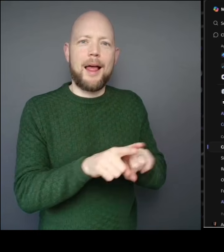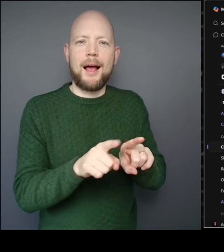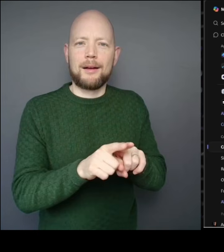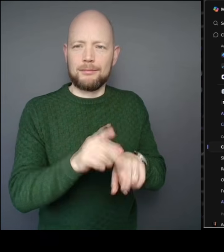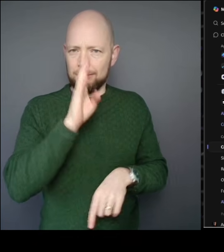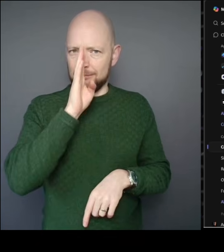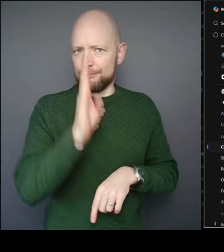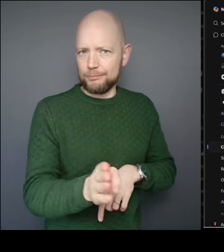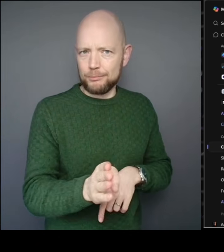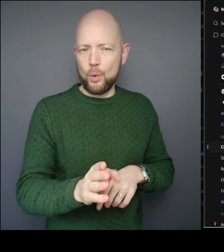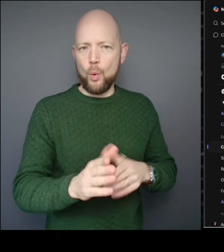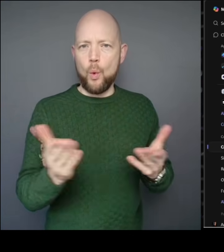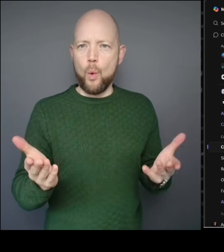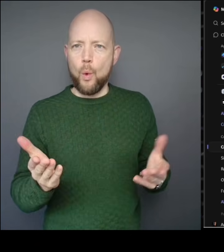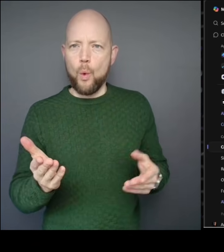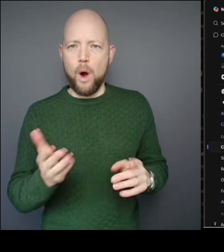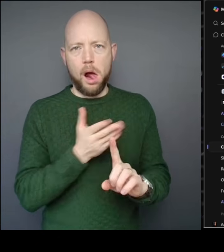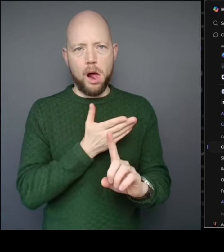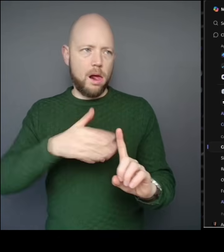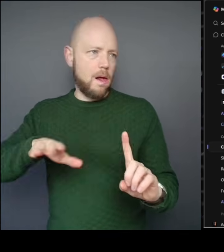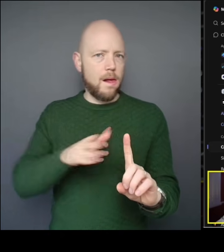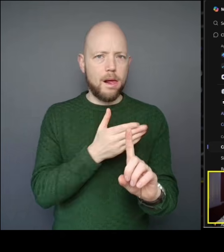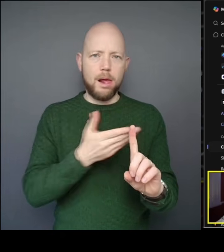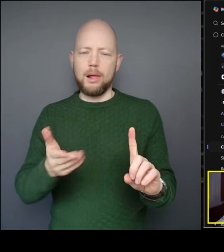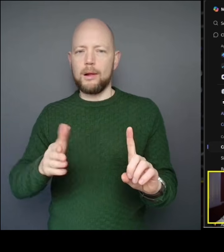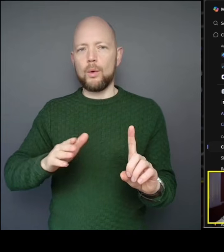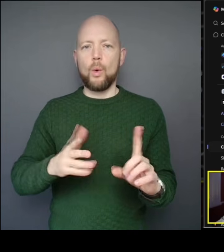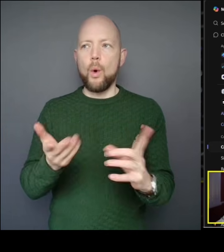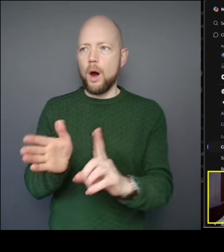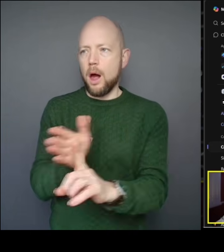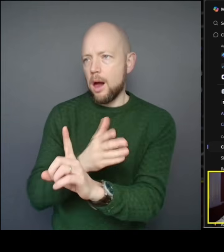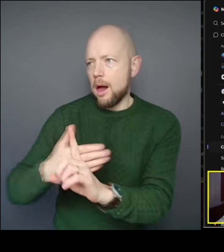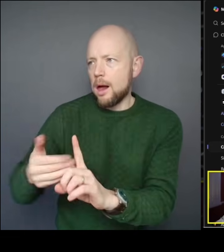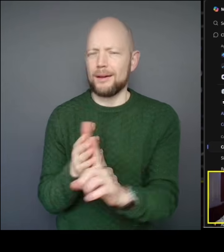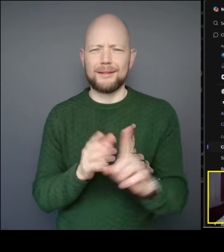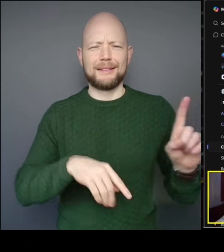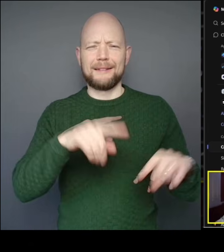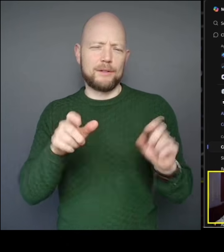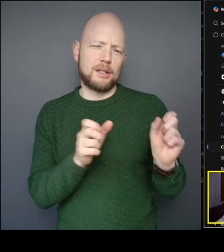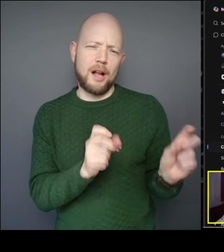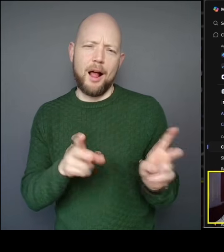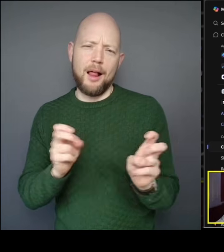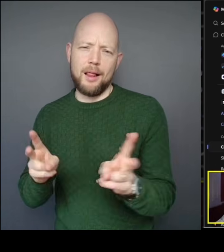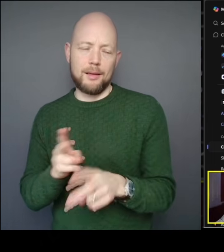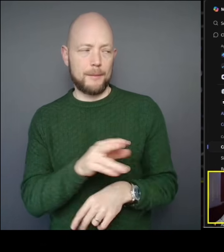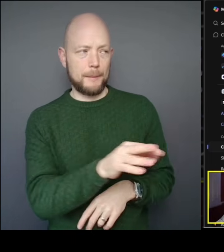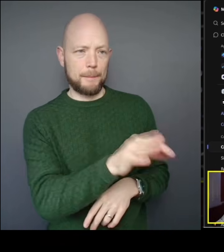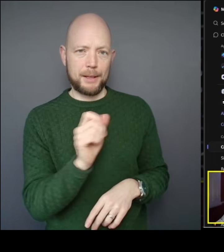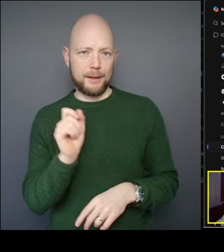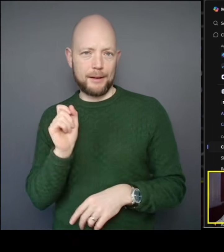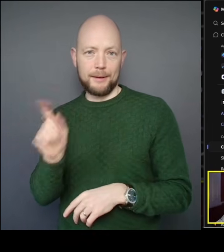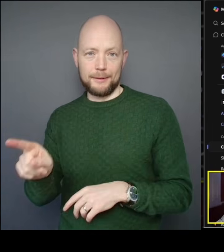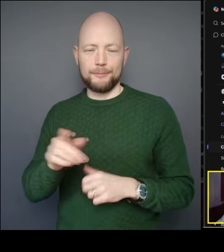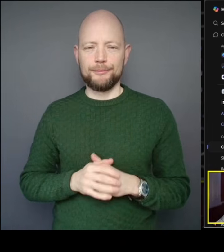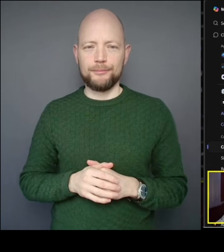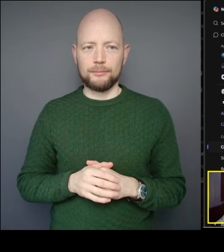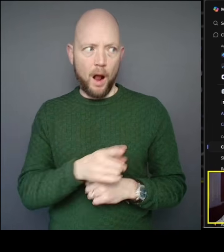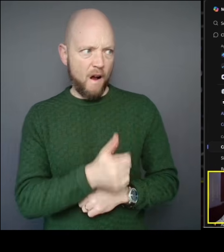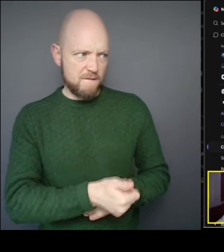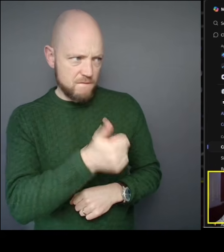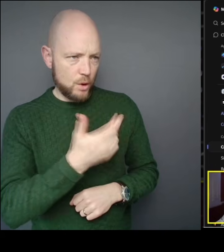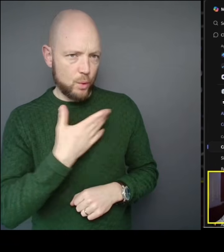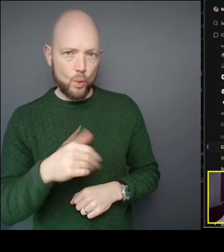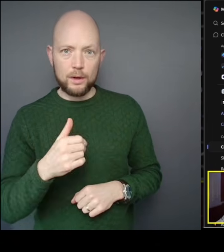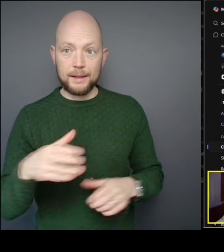and use them when you want to respond. Now, the key here is we want to know, how do we share this awesome prompt with